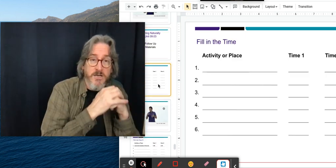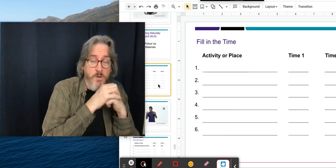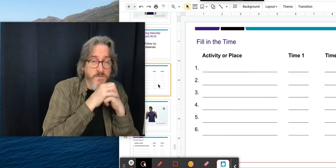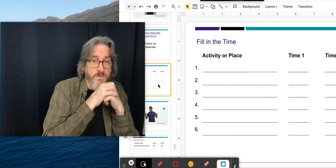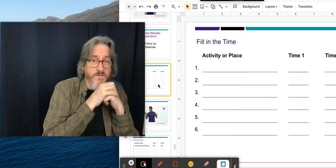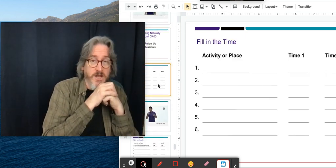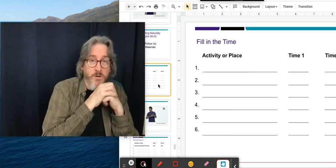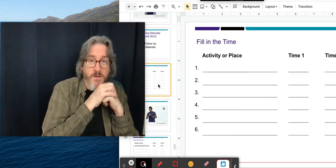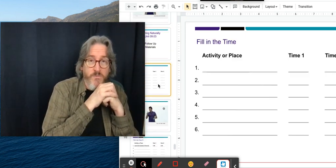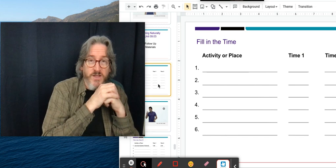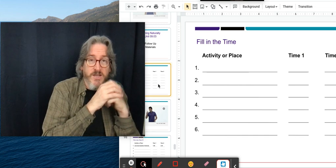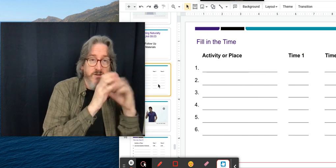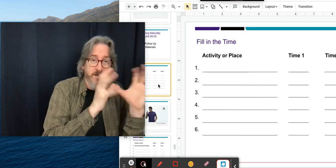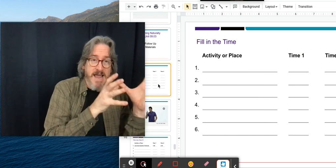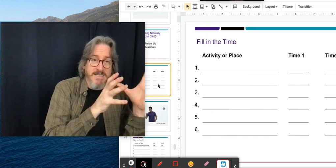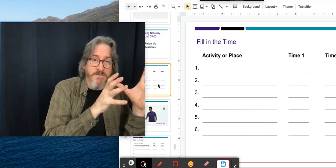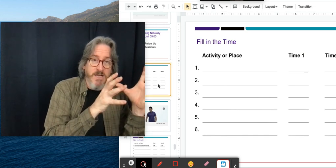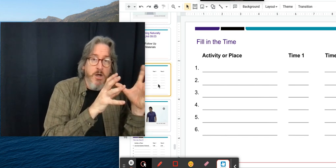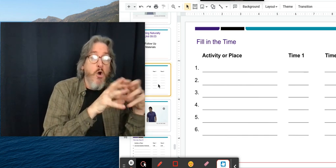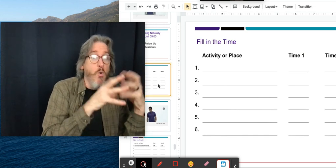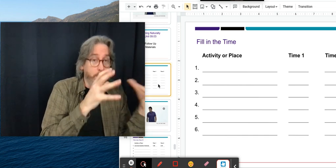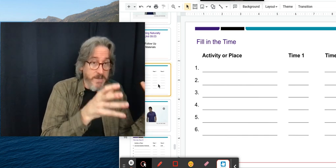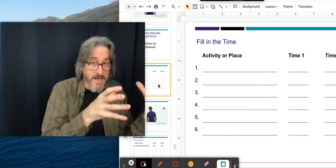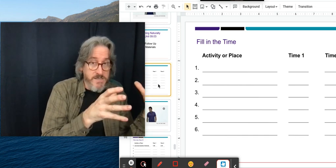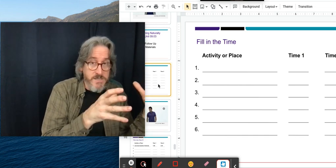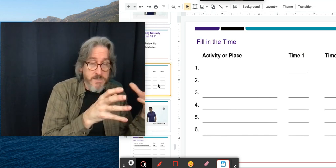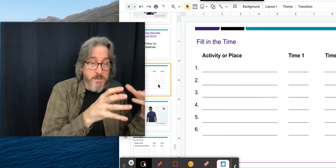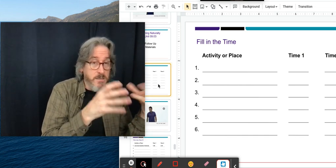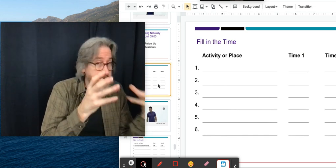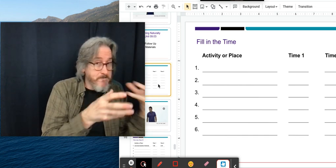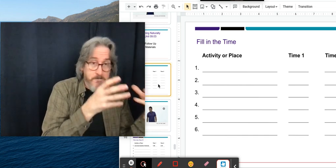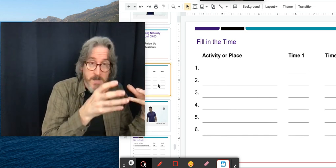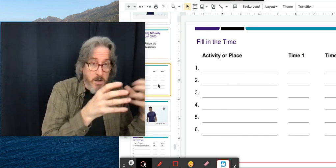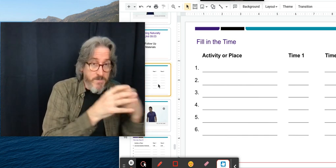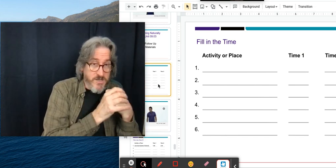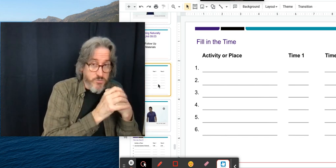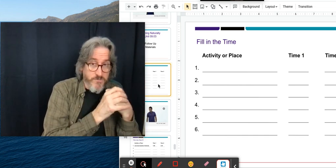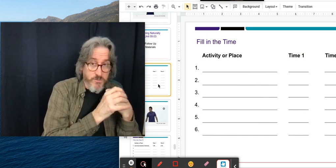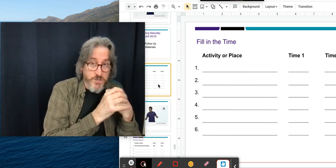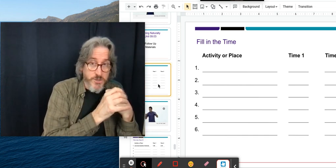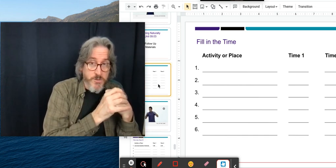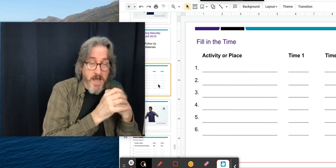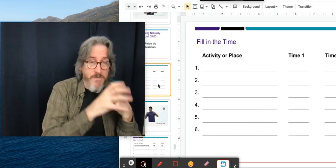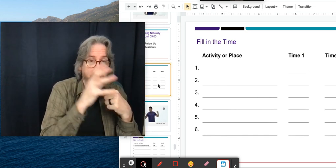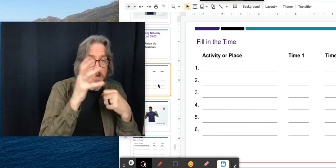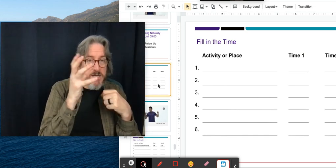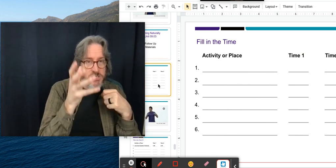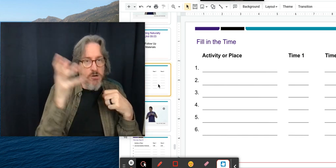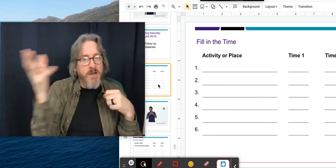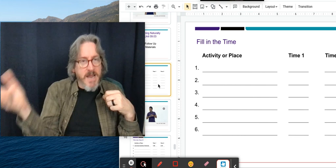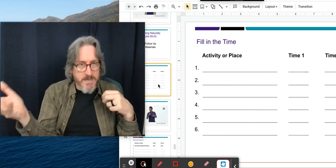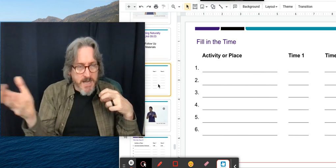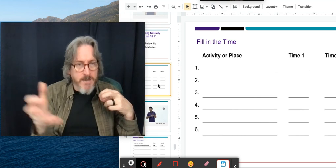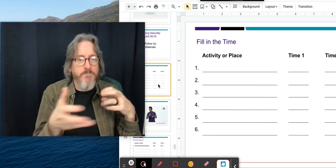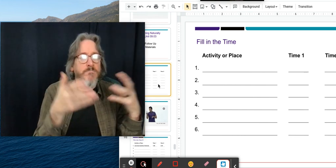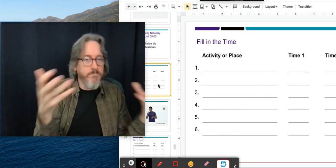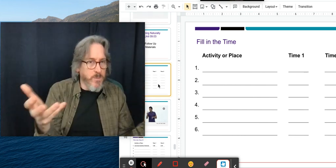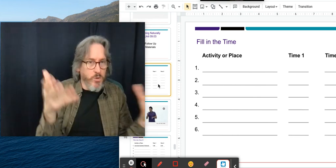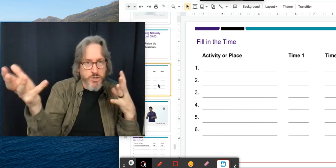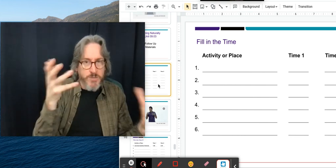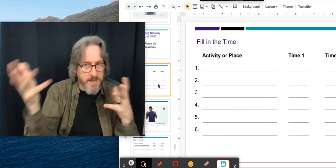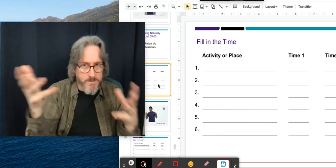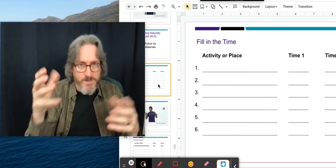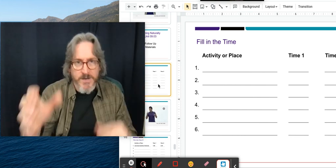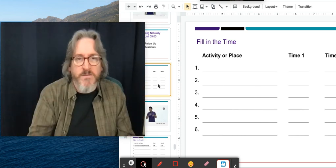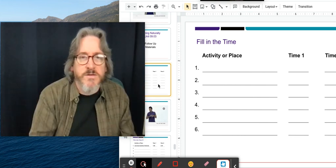filling in, going from the video and filling in, there's an activity or a place that's referred to, and then a start and end time